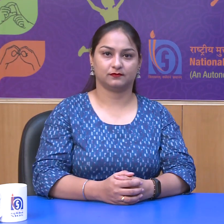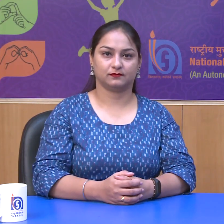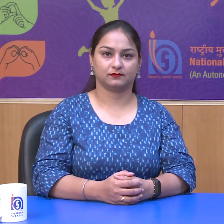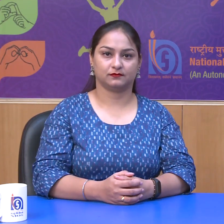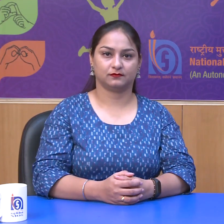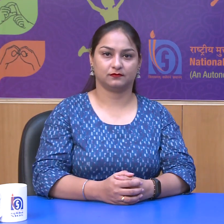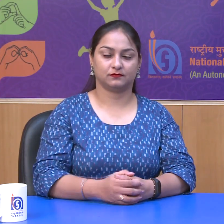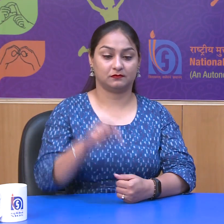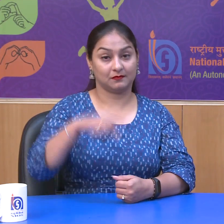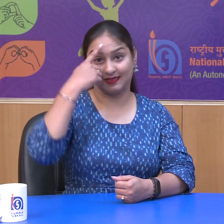In India,